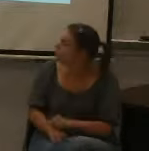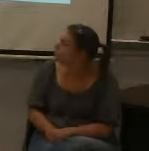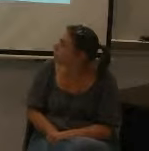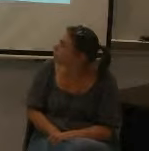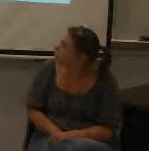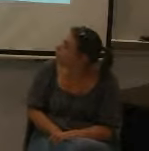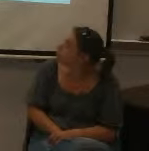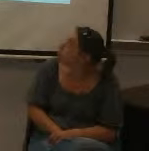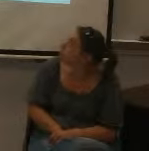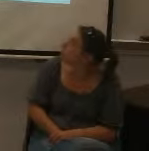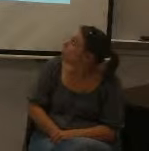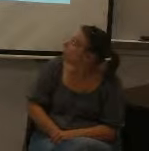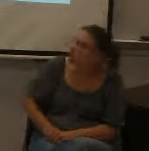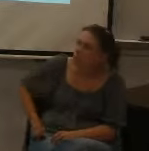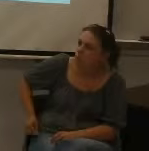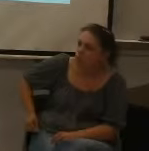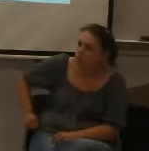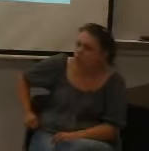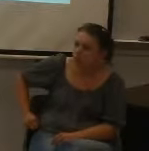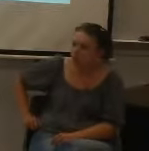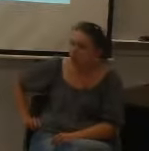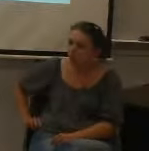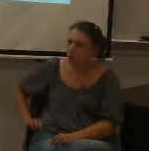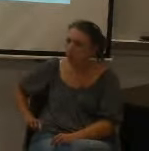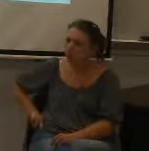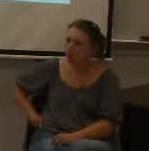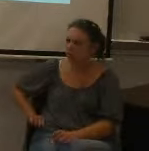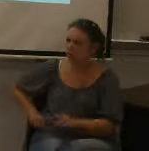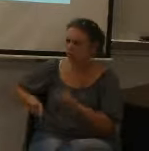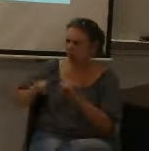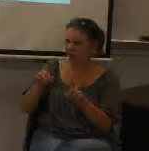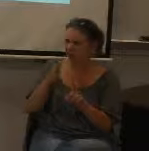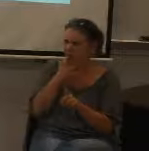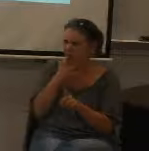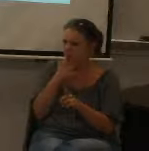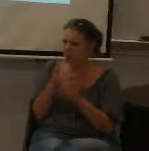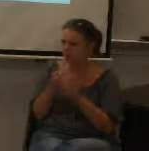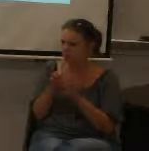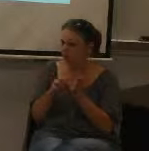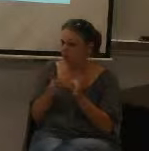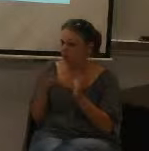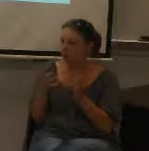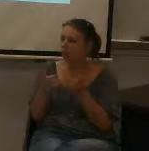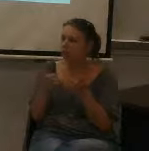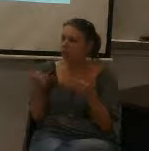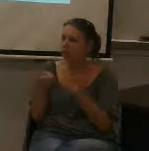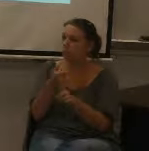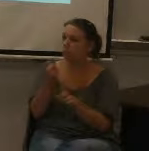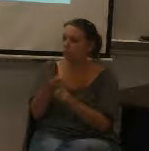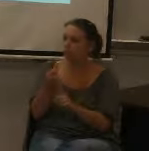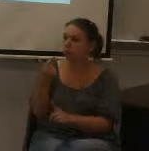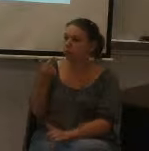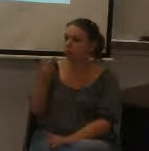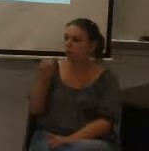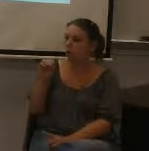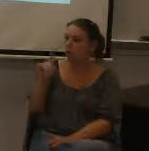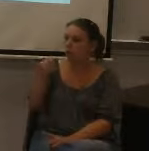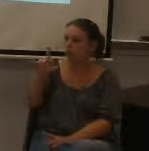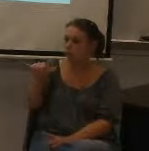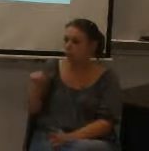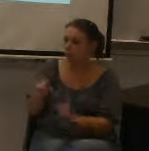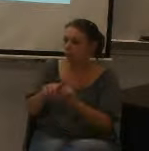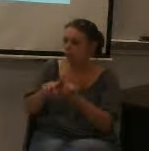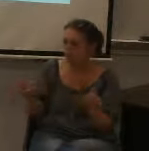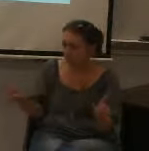So all the different colors, they're all separated from each other? They're geologically, yeah, they're separated from each other and they're geologically distinct,